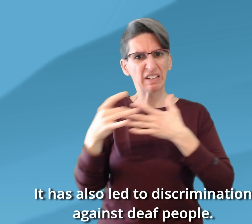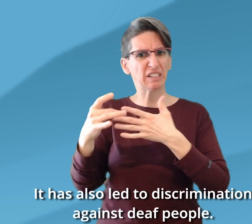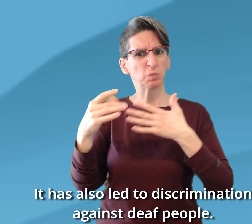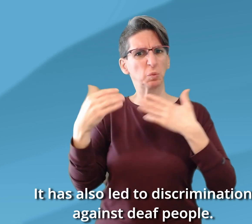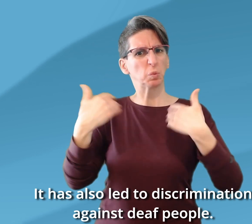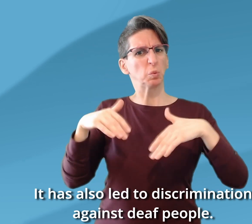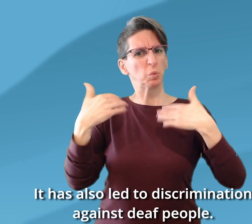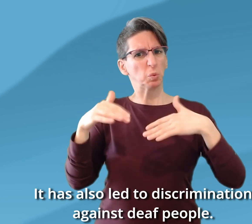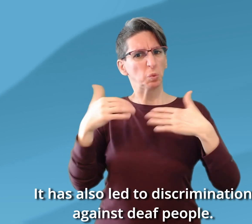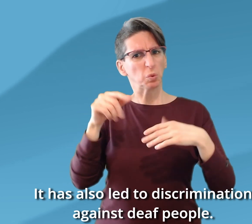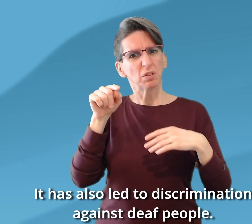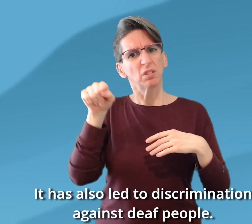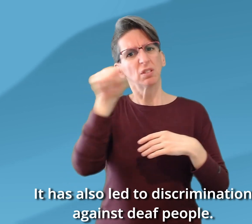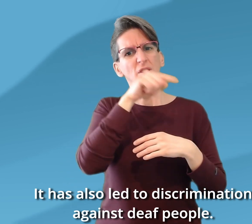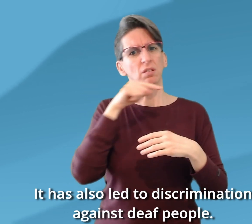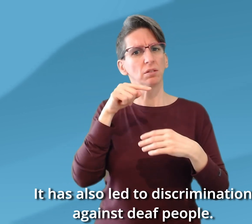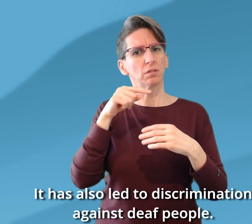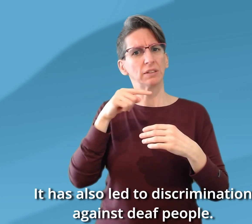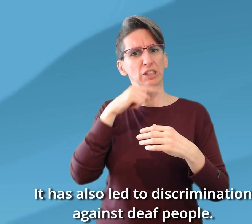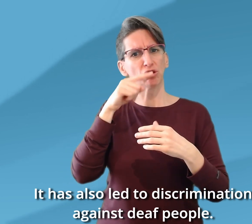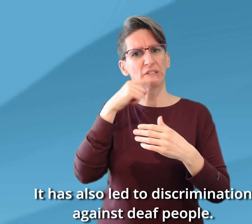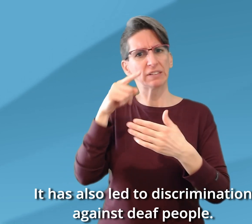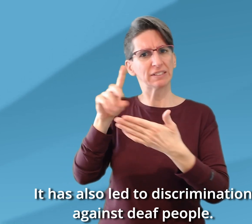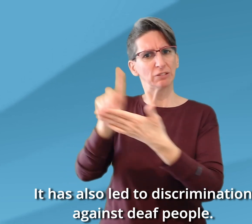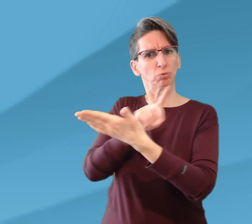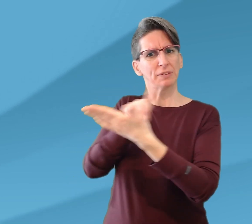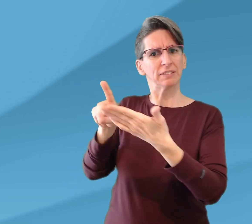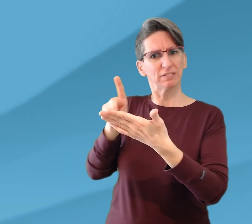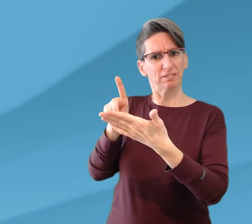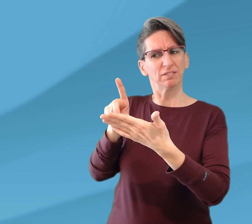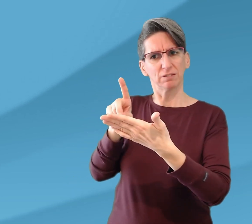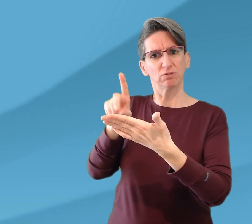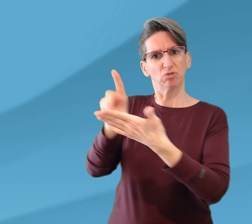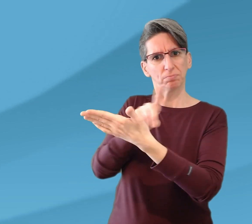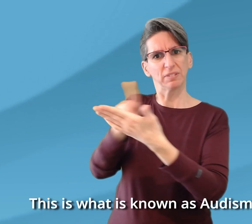It has also led to discrimination against deaf people.